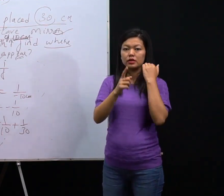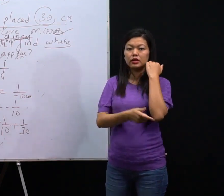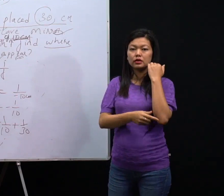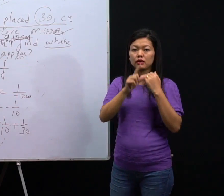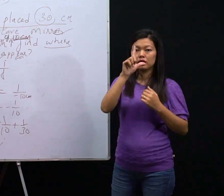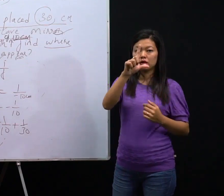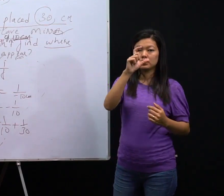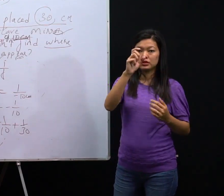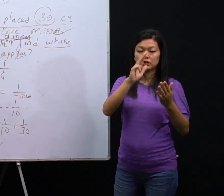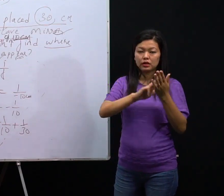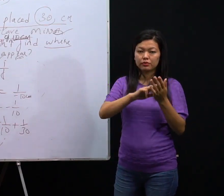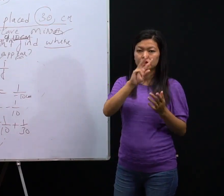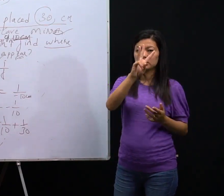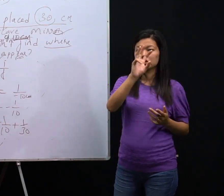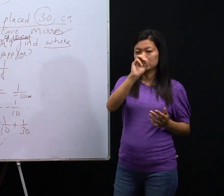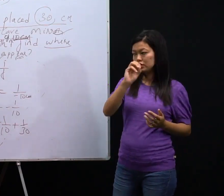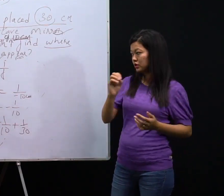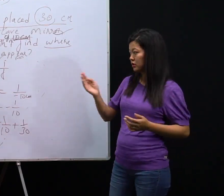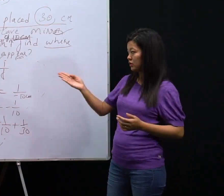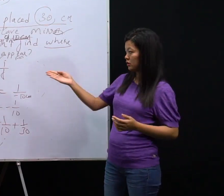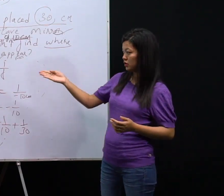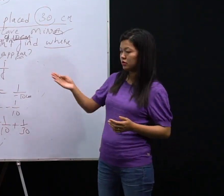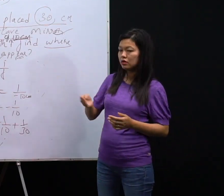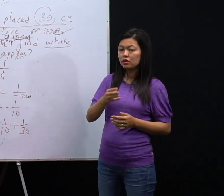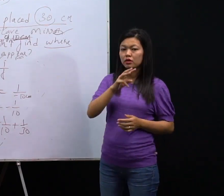here, since minus is greater,